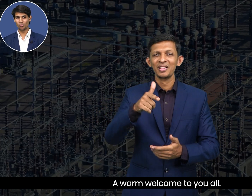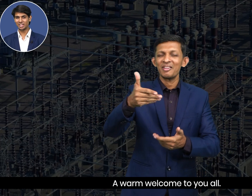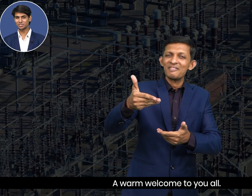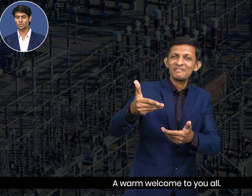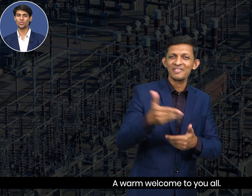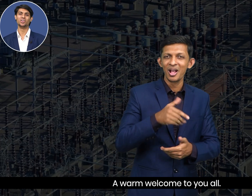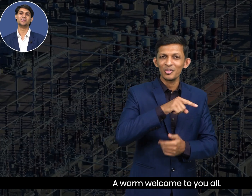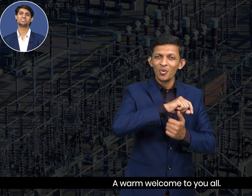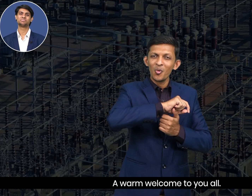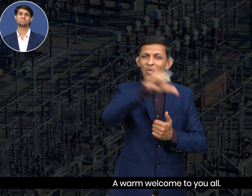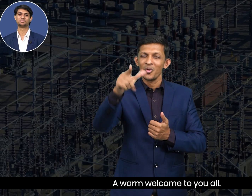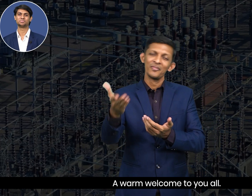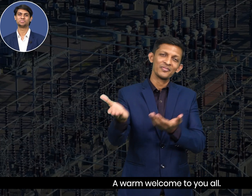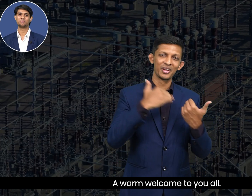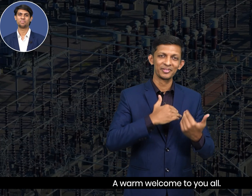a warm welcome to you all.